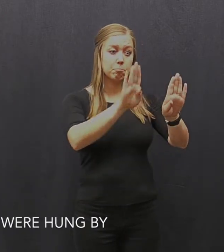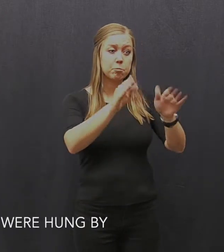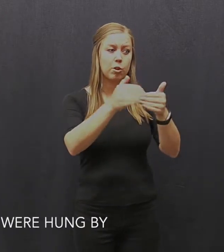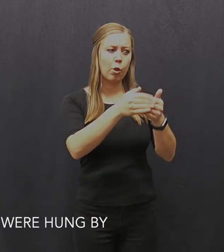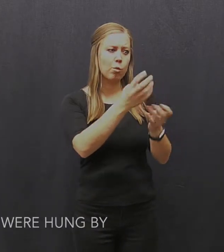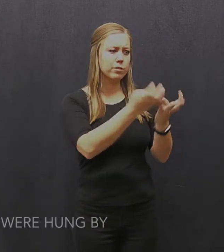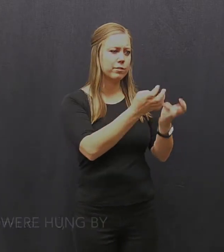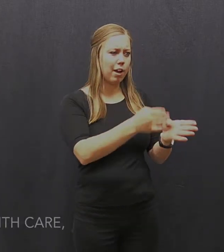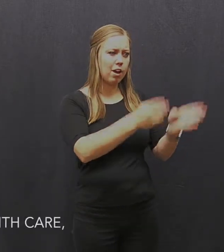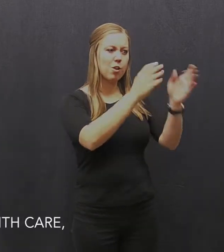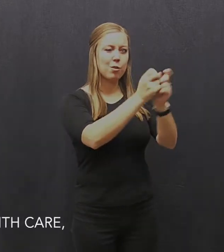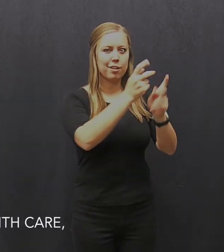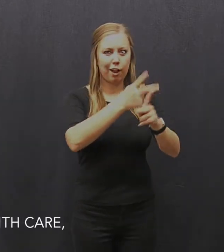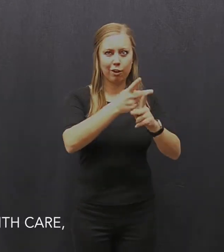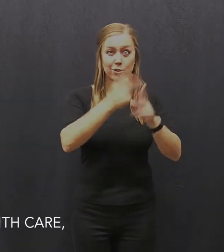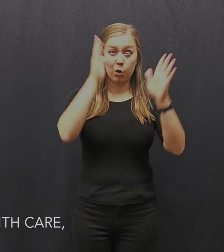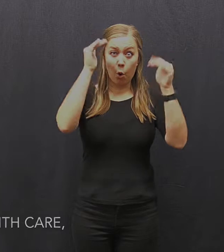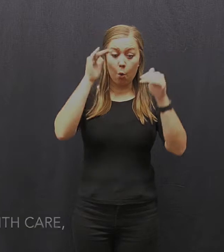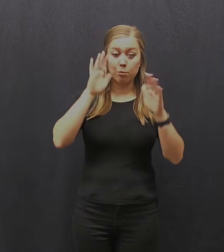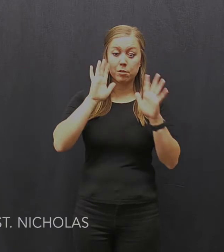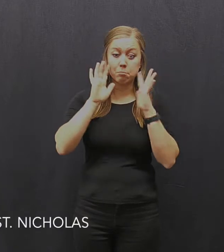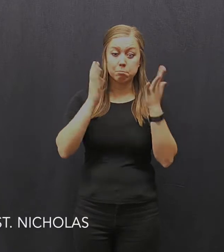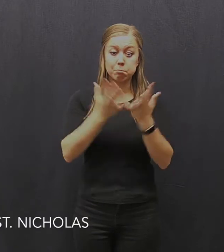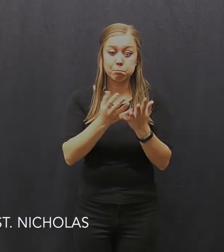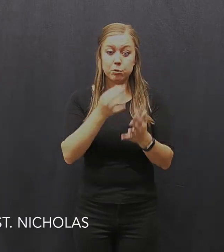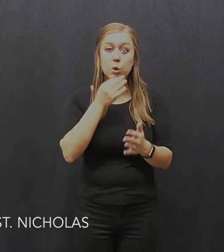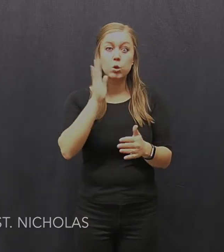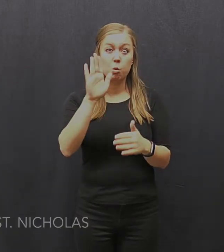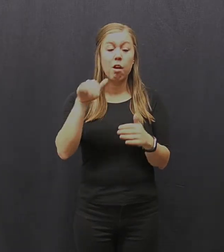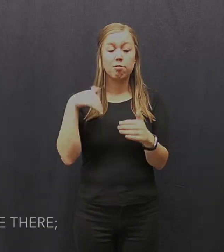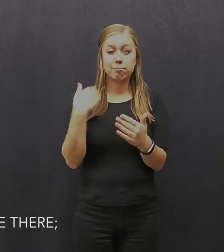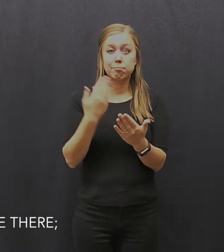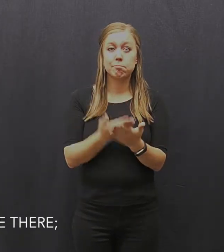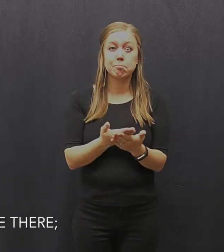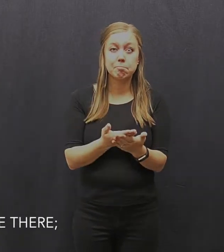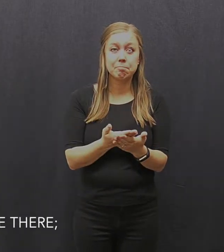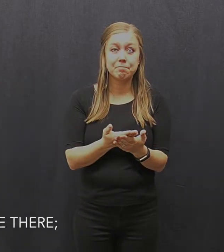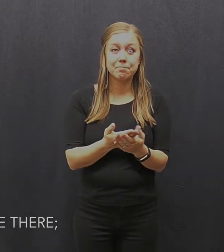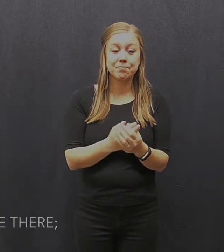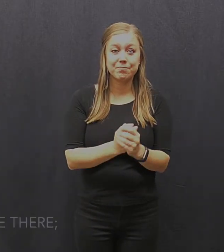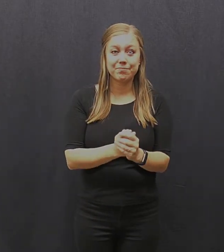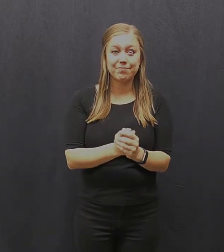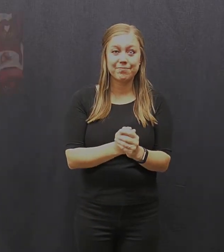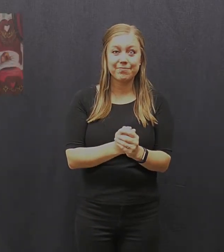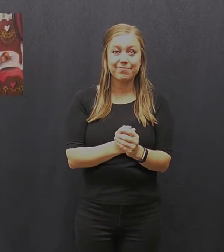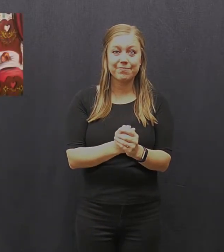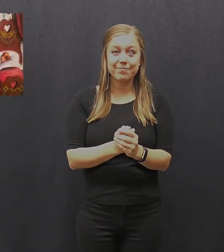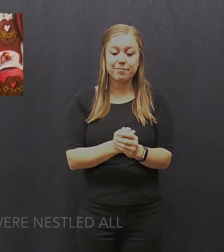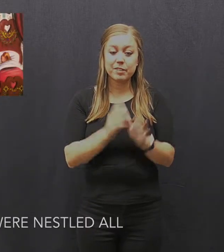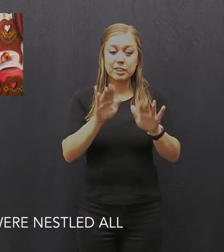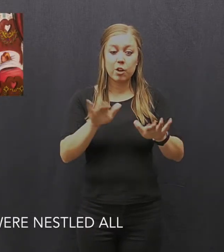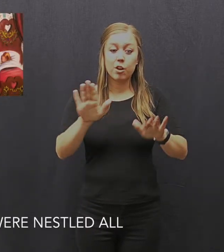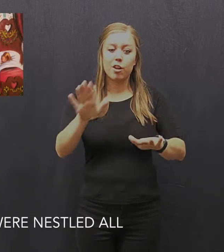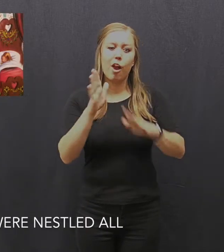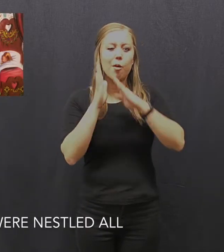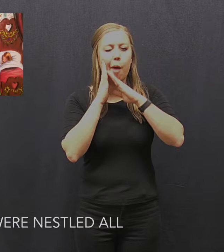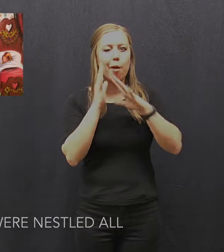hung by the chimney with care, in hope that St. Nicholas soon would be there. The children were nestled all snug in